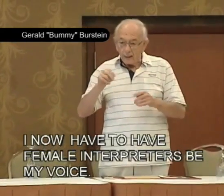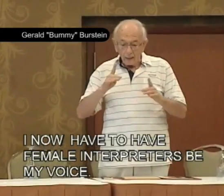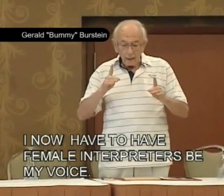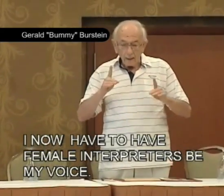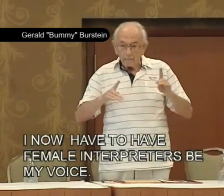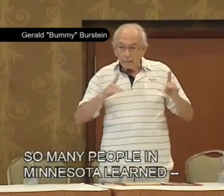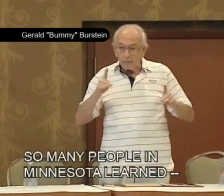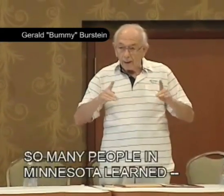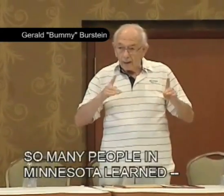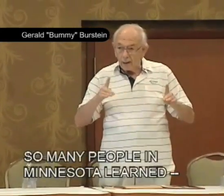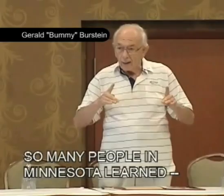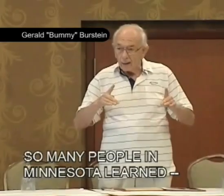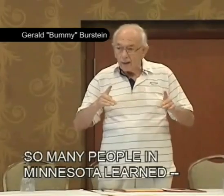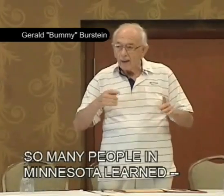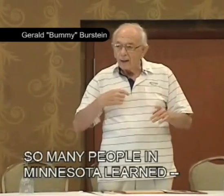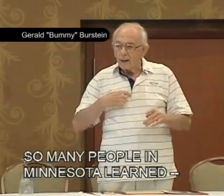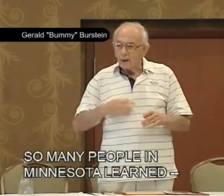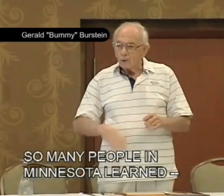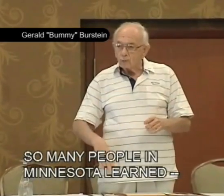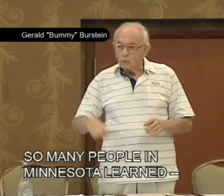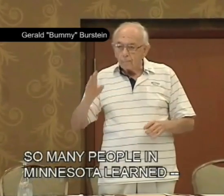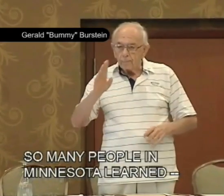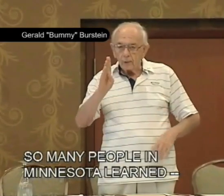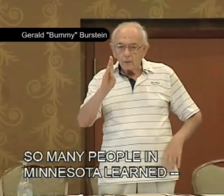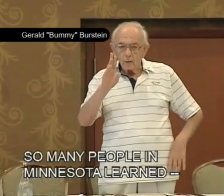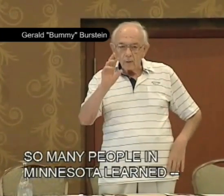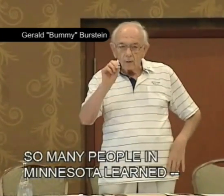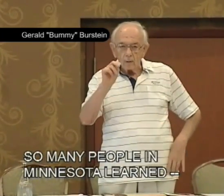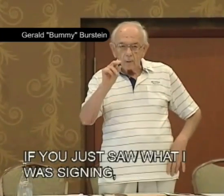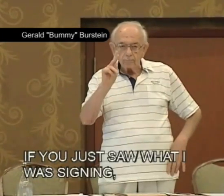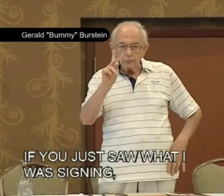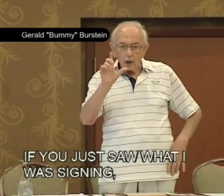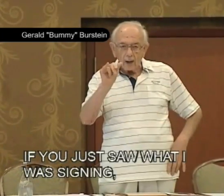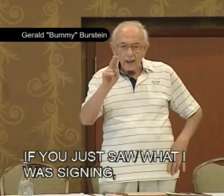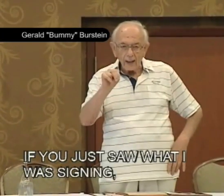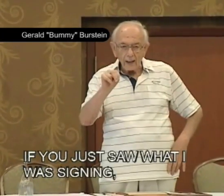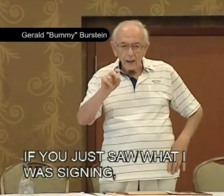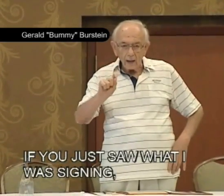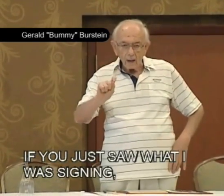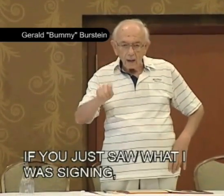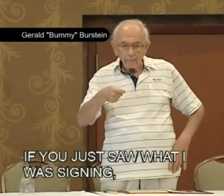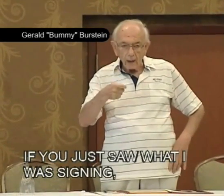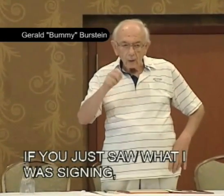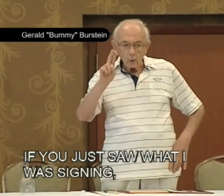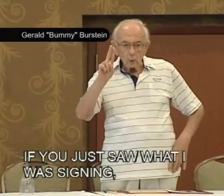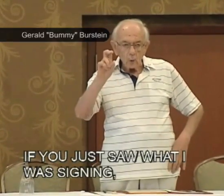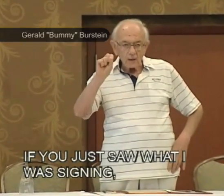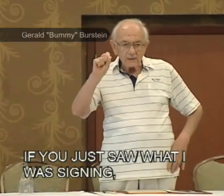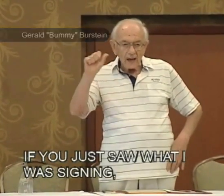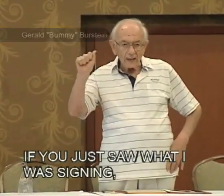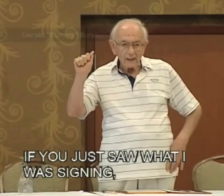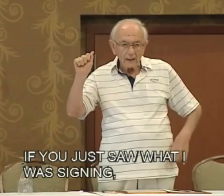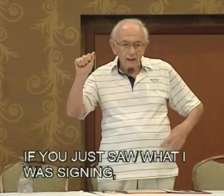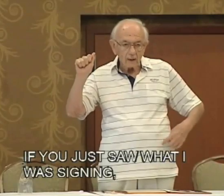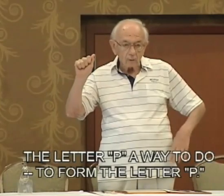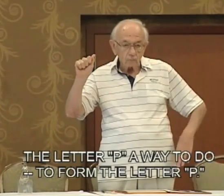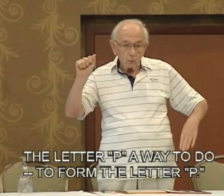So many people in Minnesota learned if you just saw what I was signing the letter P a way to do to form the letter P